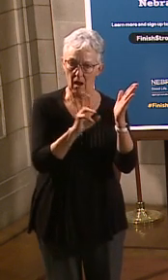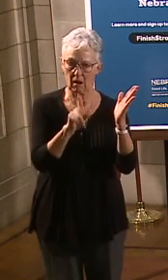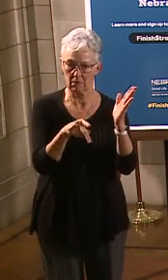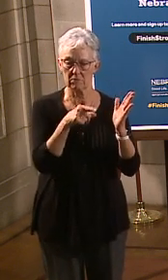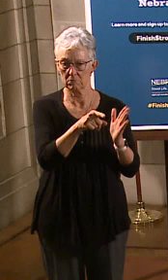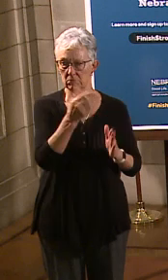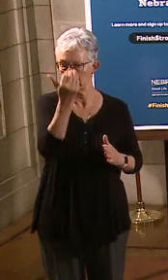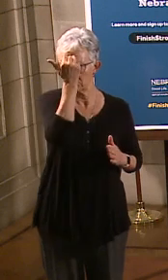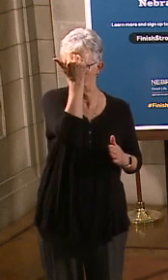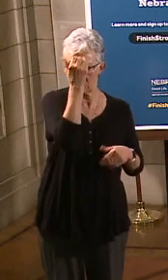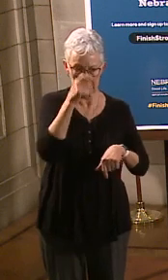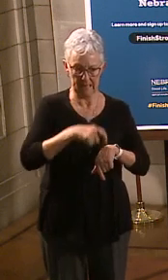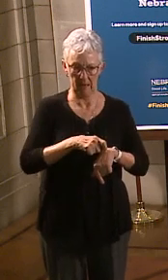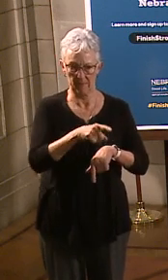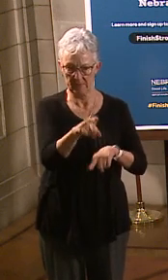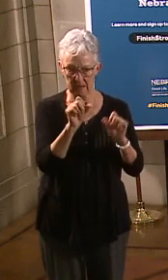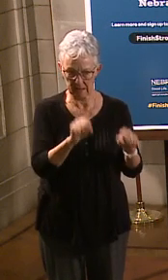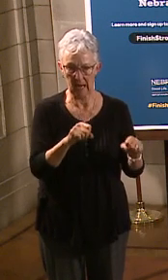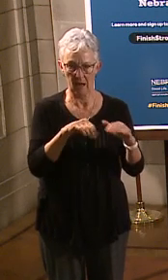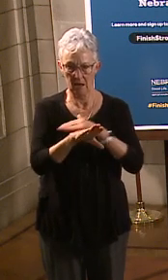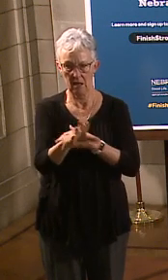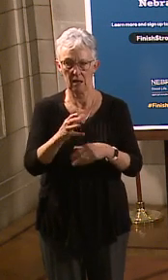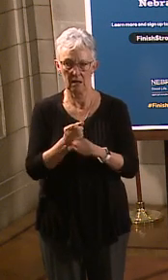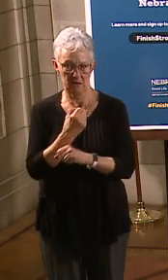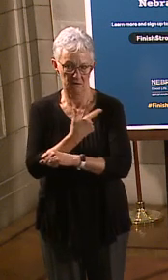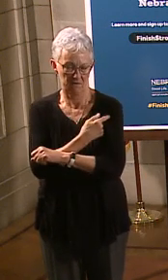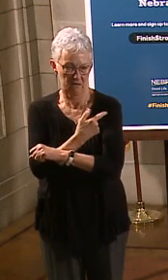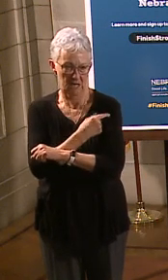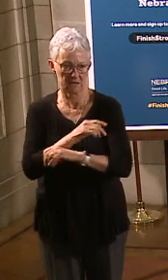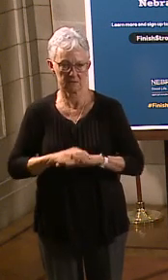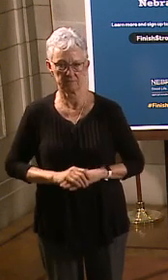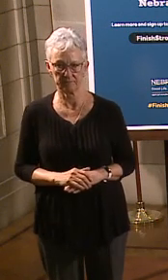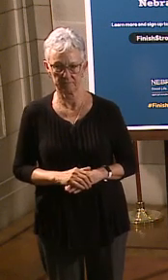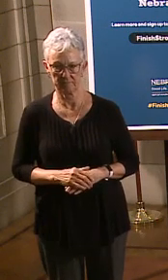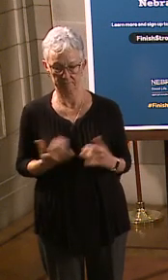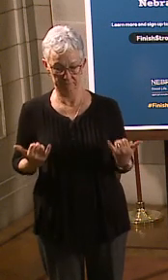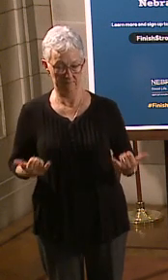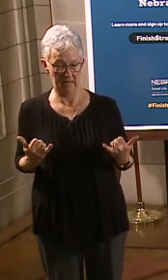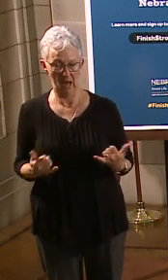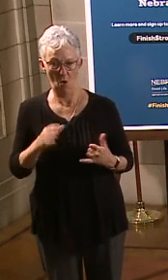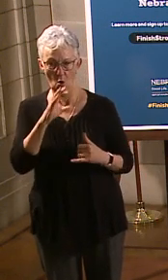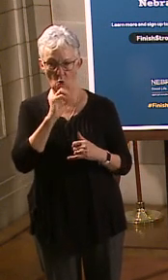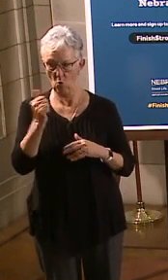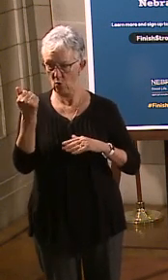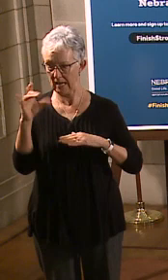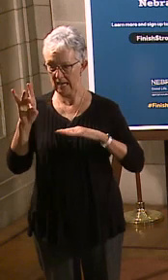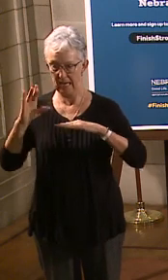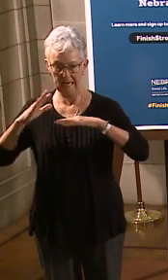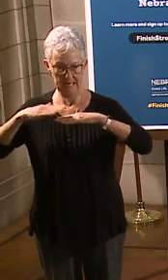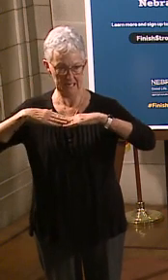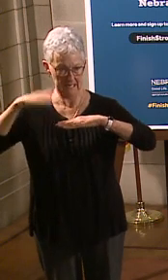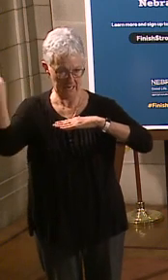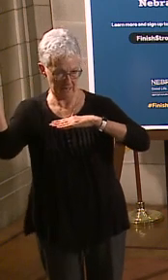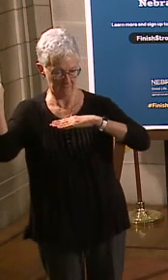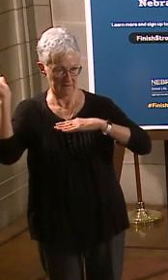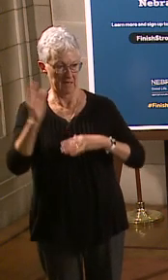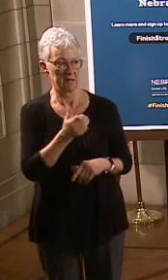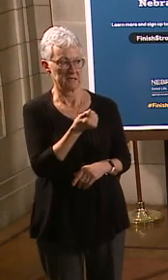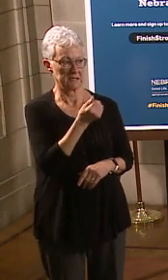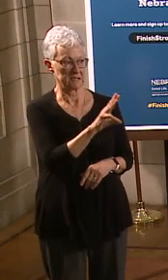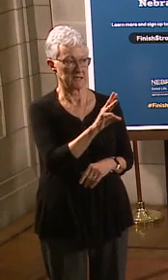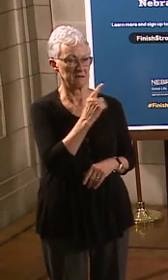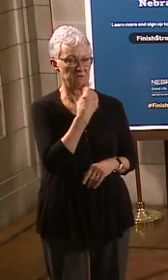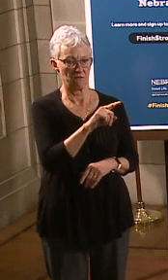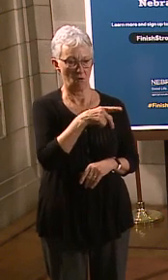we are in the stage where everybody can get vaccinated. 18 it is for 16 for Pfizer, 18 for Moderna